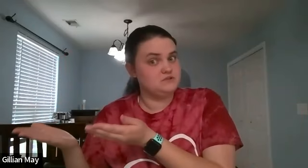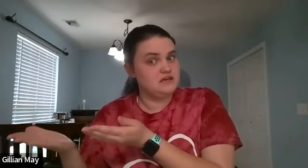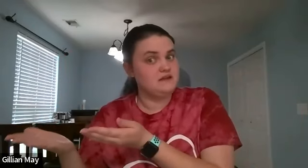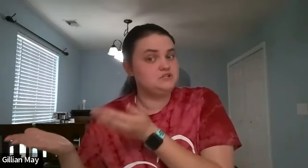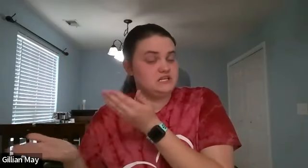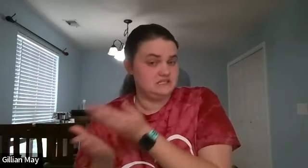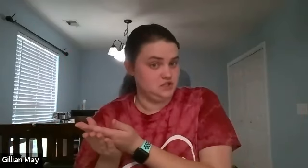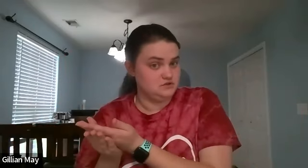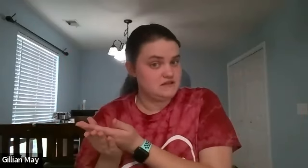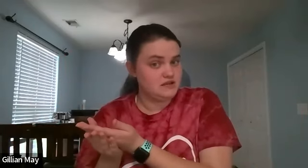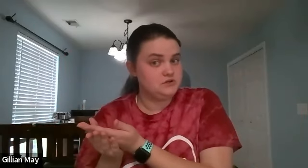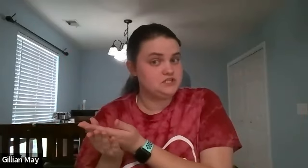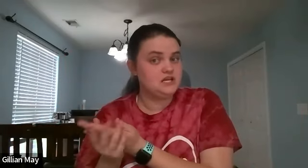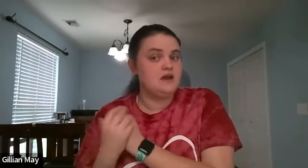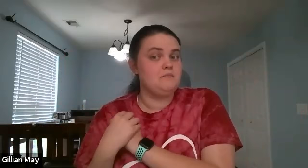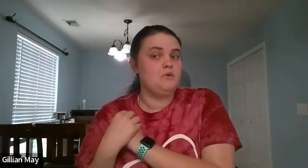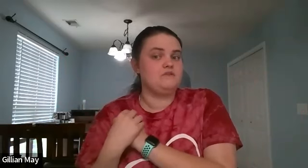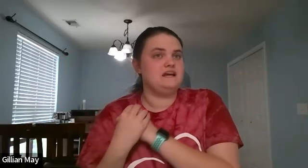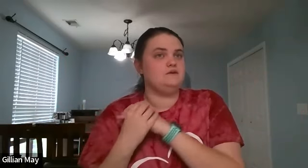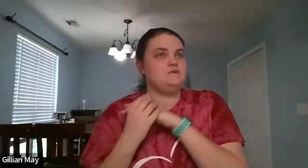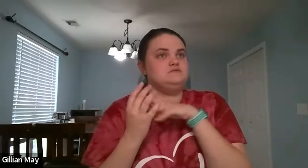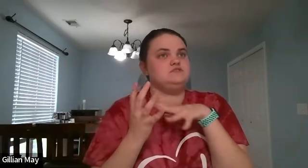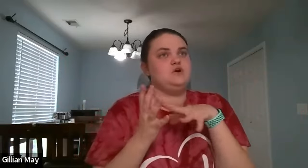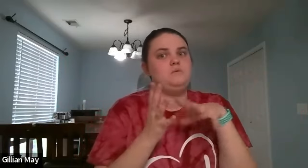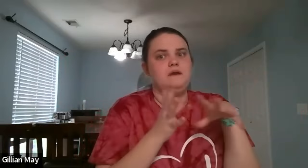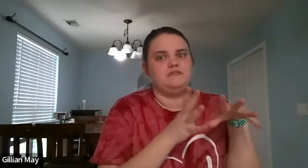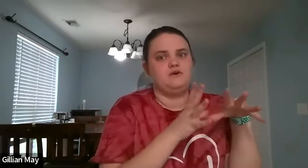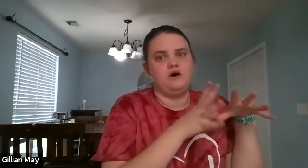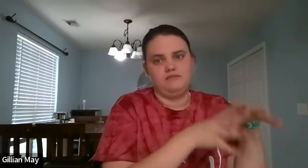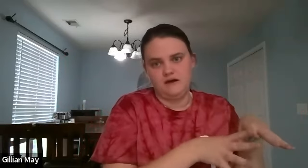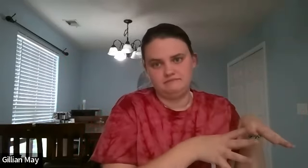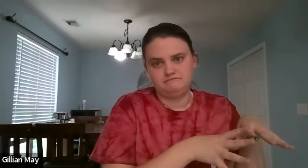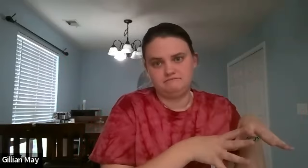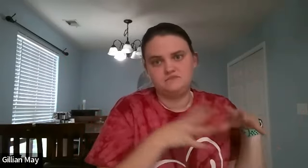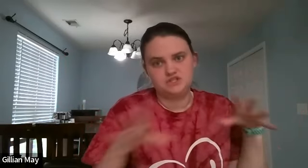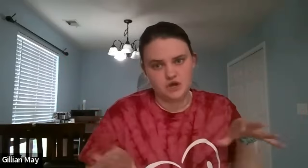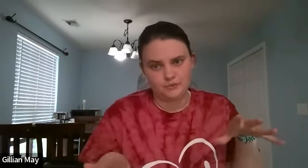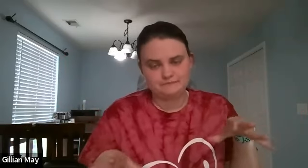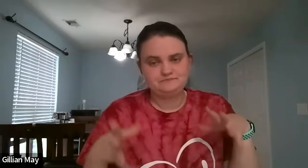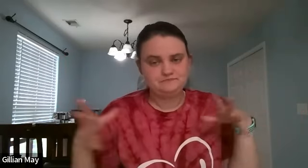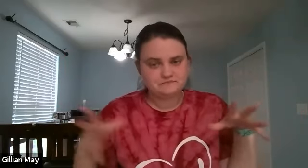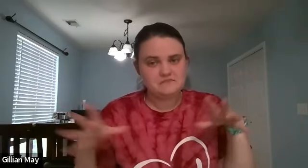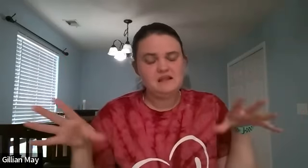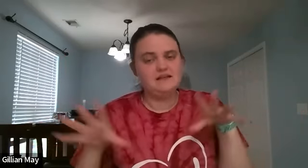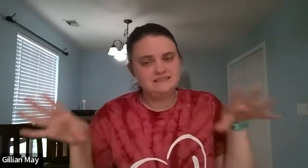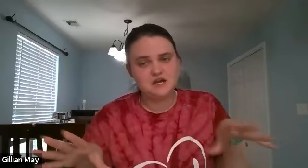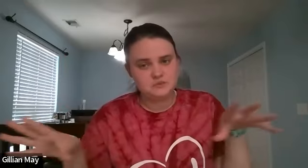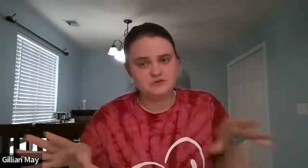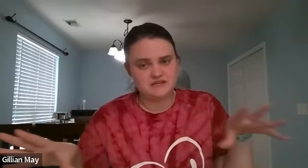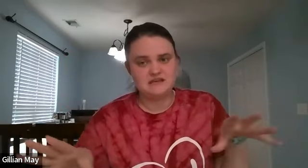that language and has used that language more than I always will go with online. So I like to tell people this,